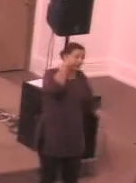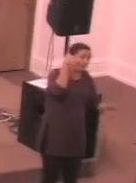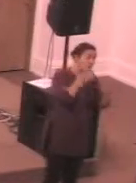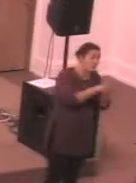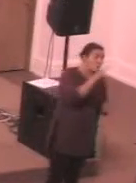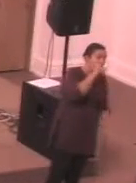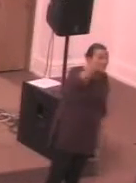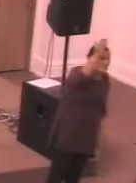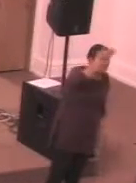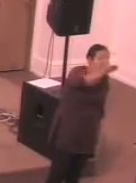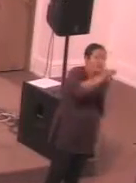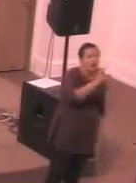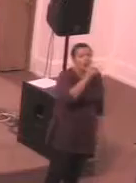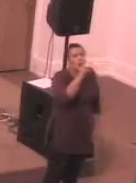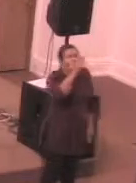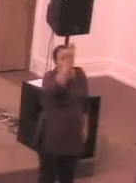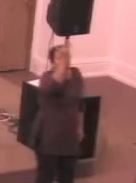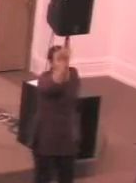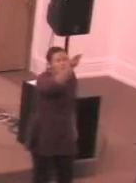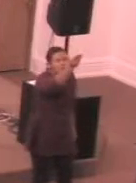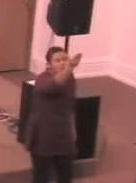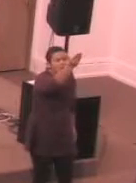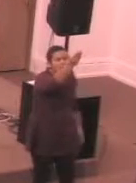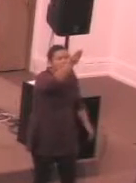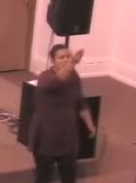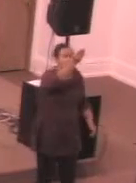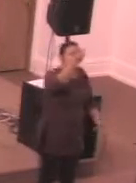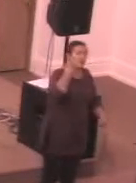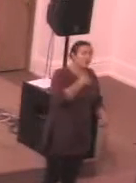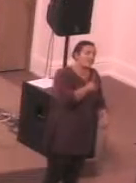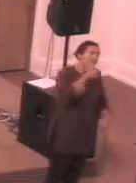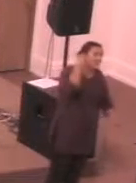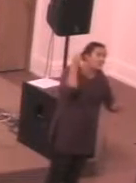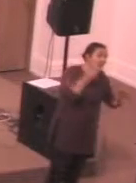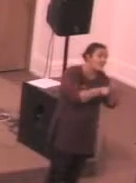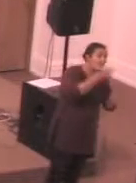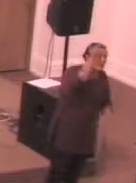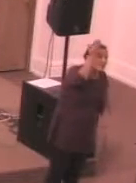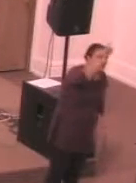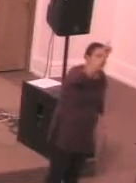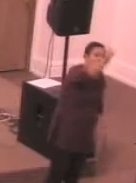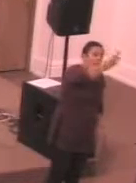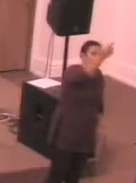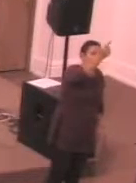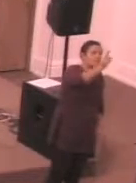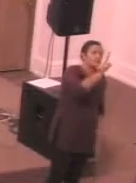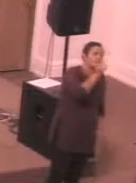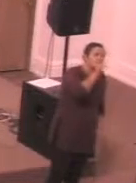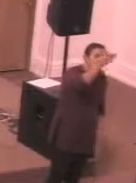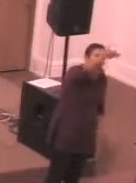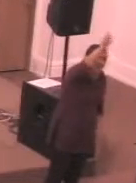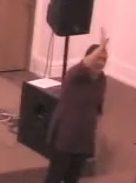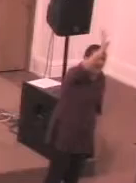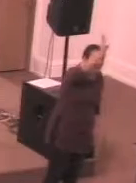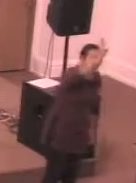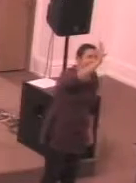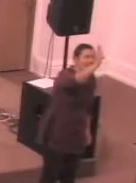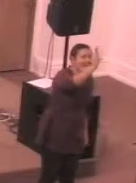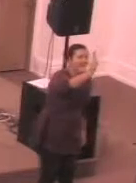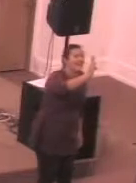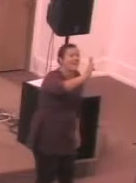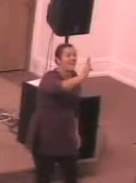you are, you are, oh, you are the one true God.